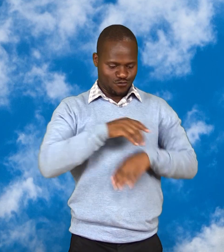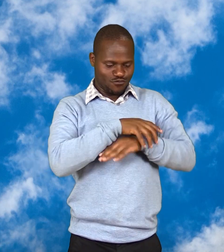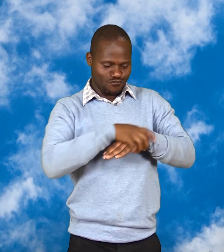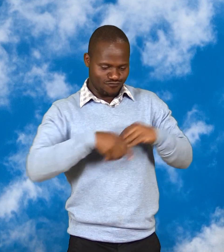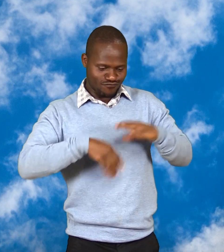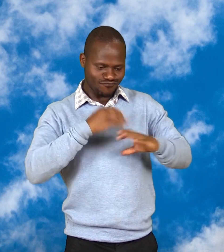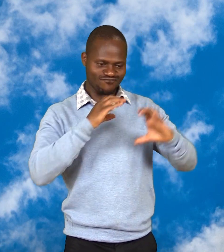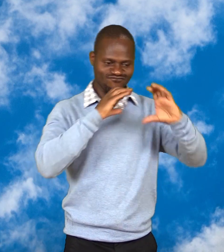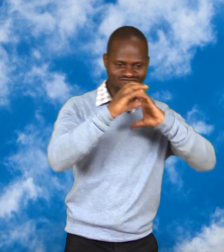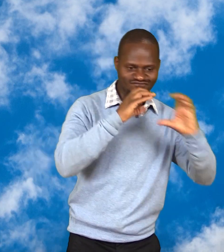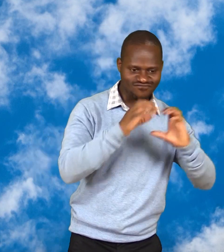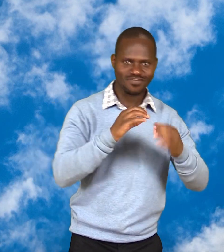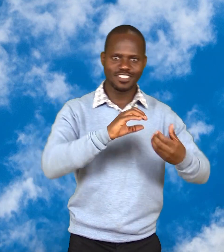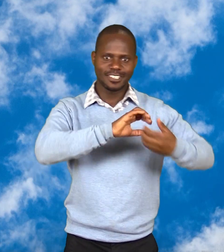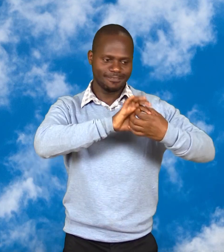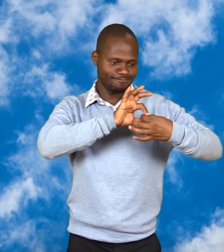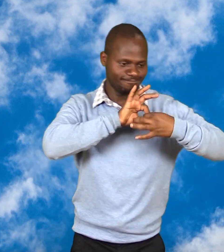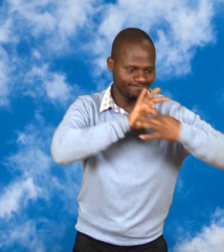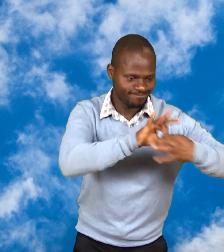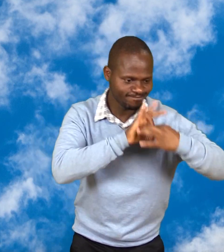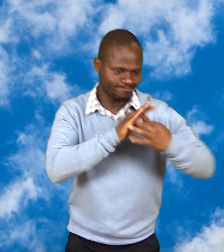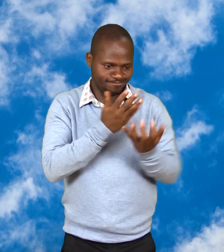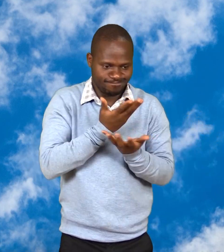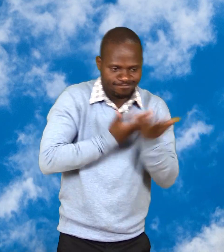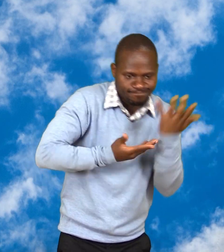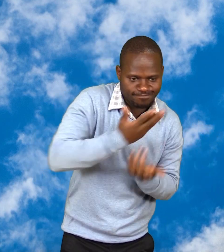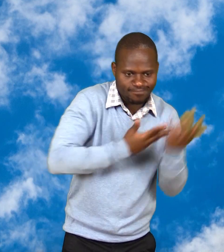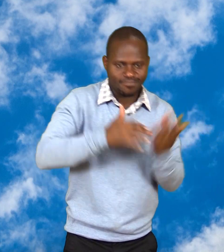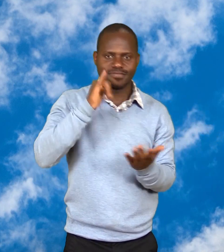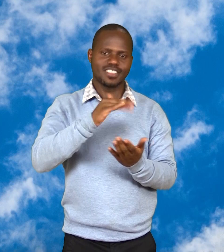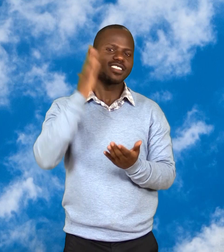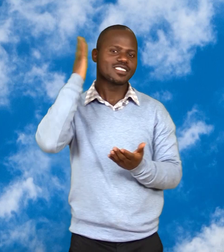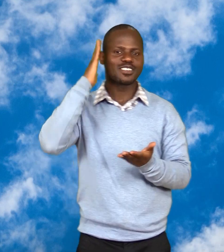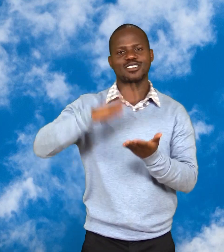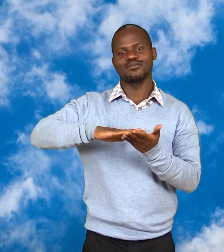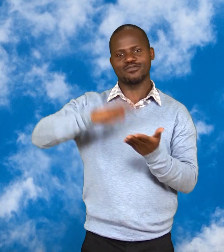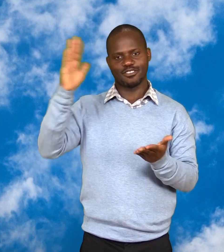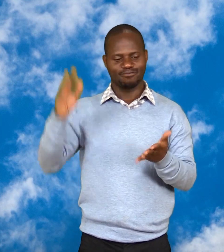And that helps the deaf people to connect with one another and to feel comfortable.